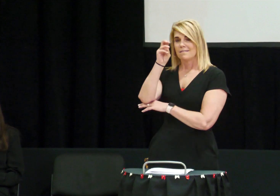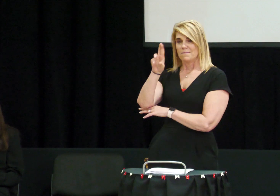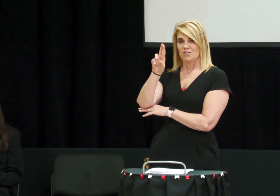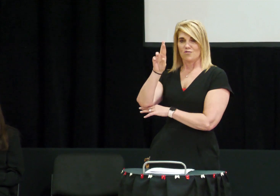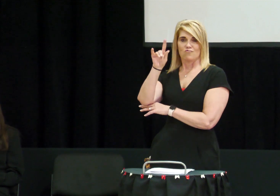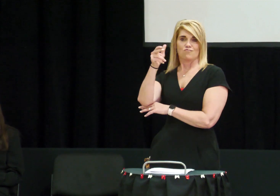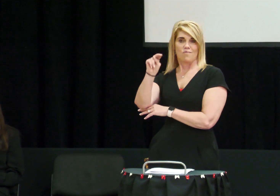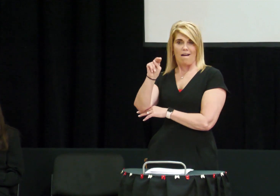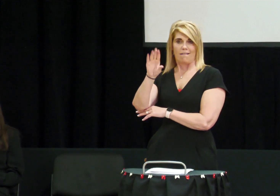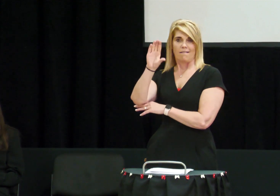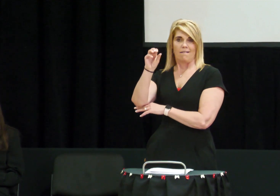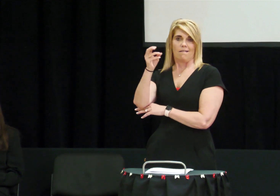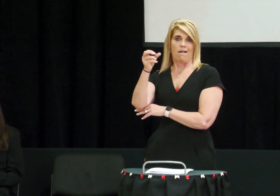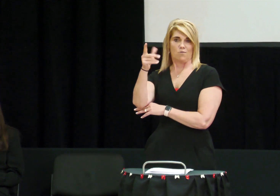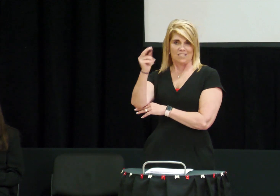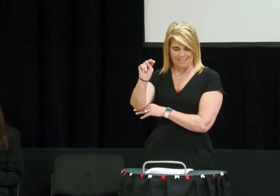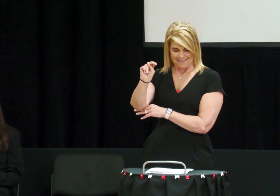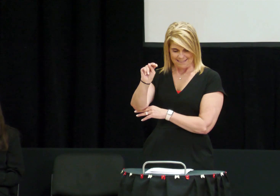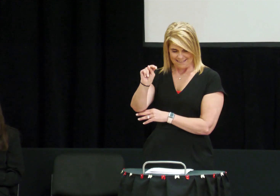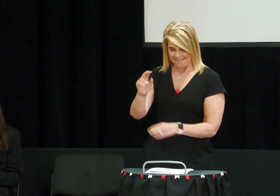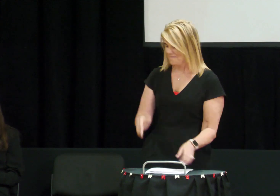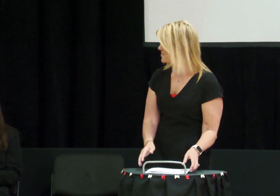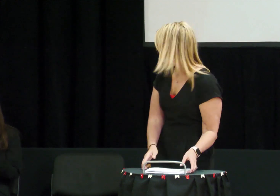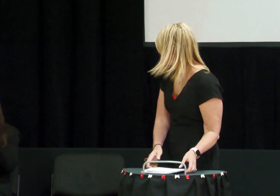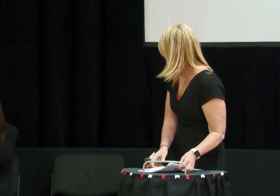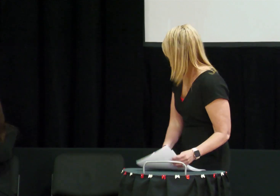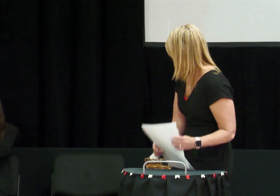welcome Mr. Ryan Commerson.